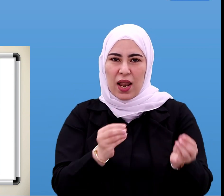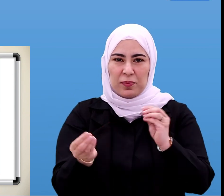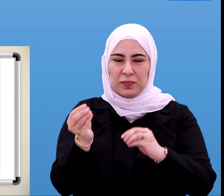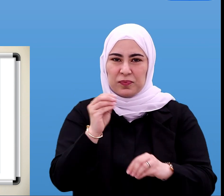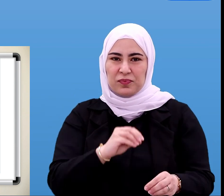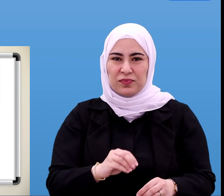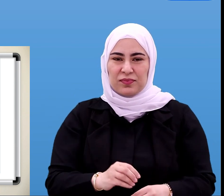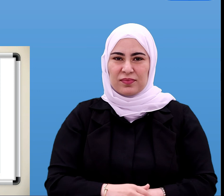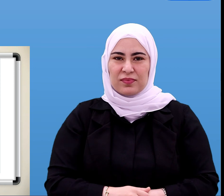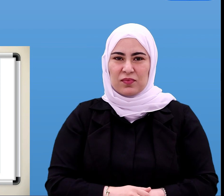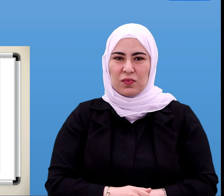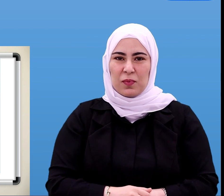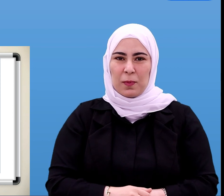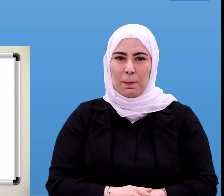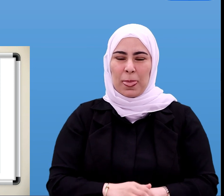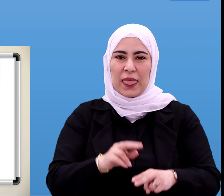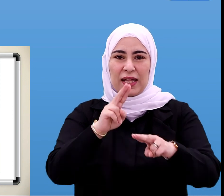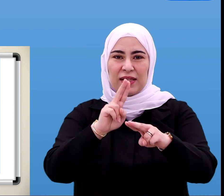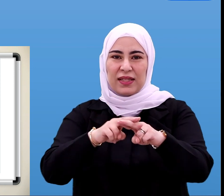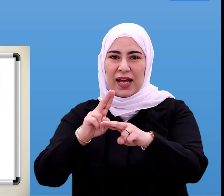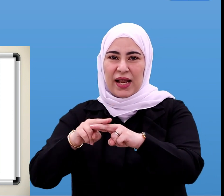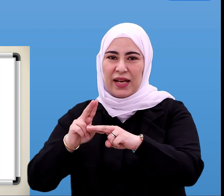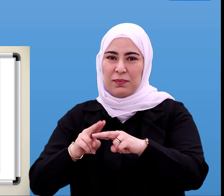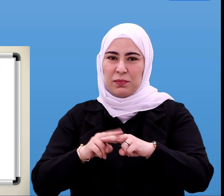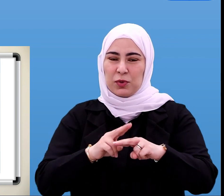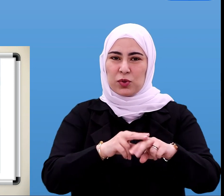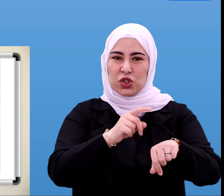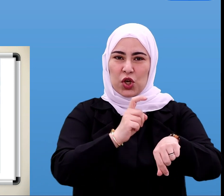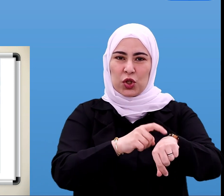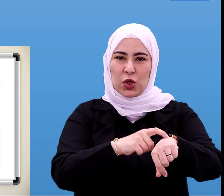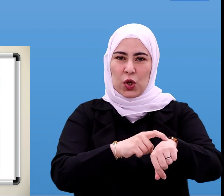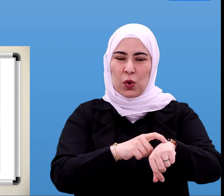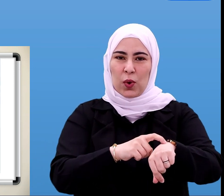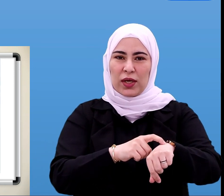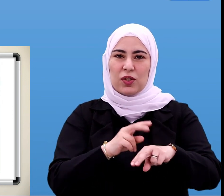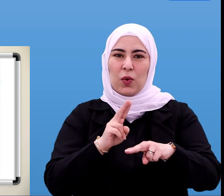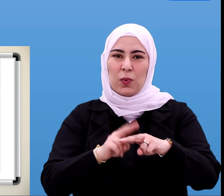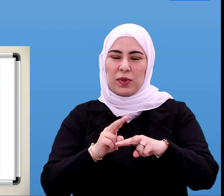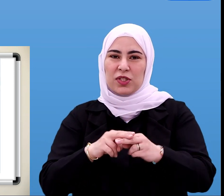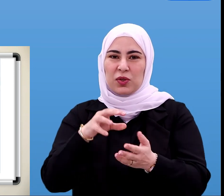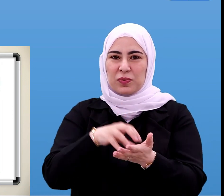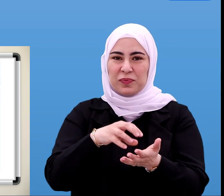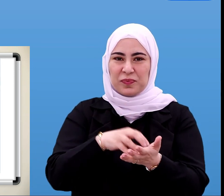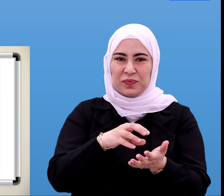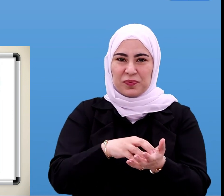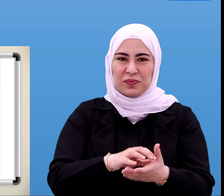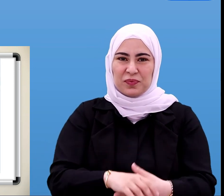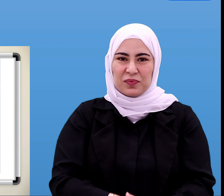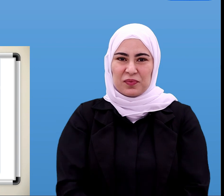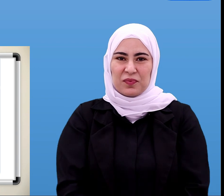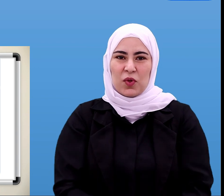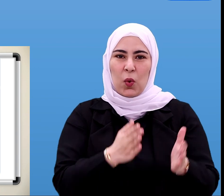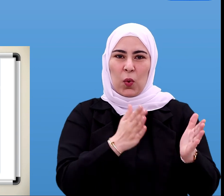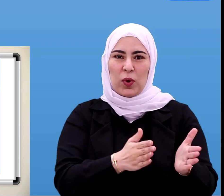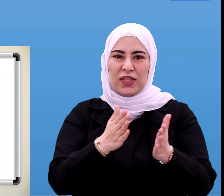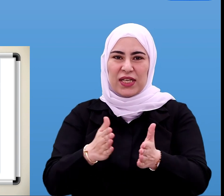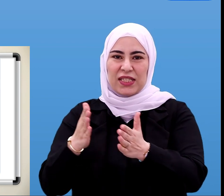In the prepositions, we learned the time and place prepositions, and we did not forget the order of